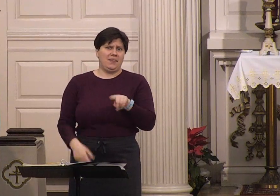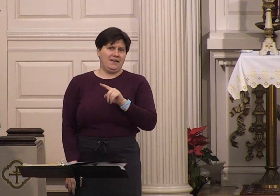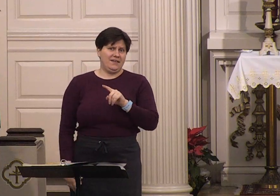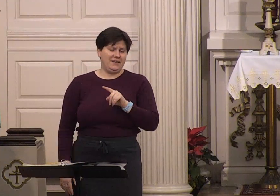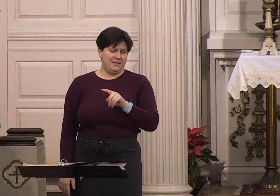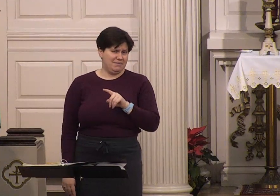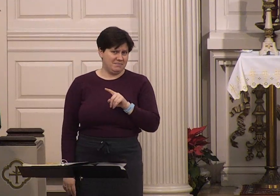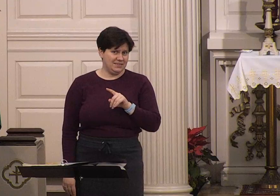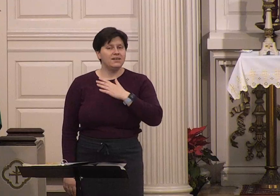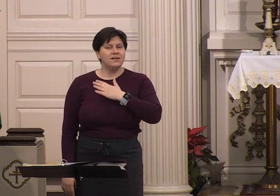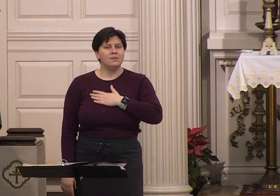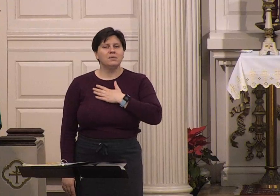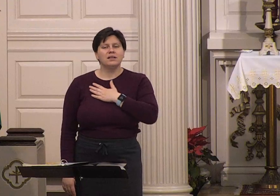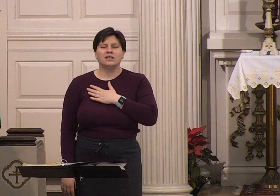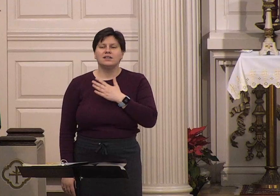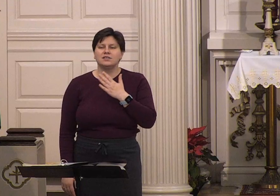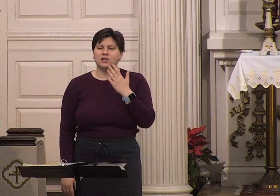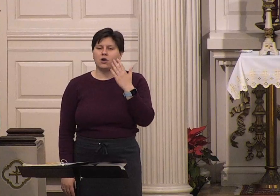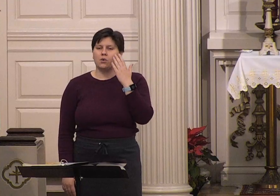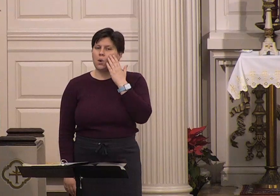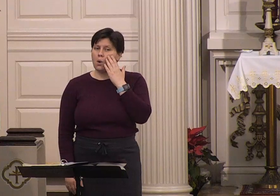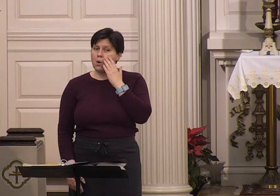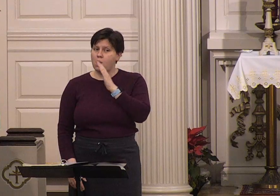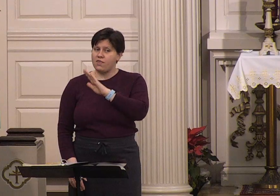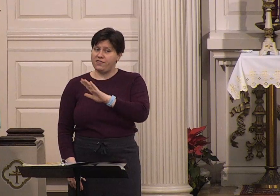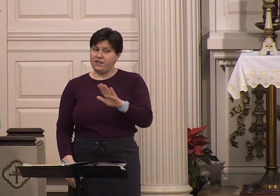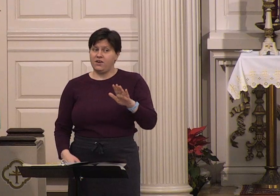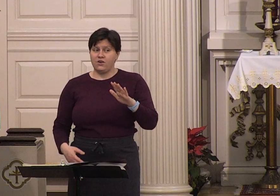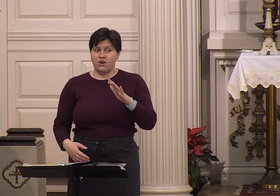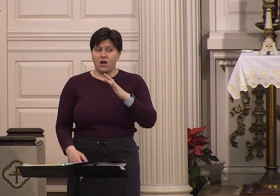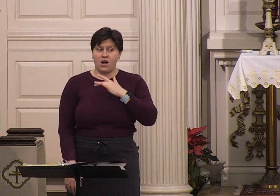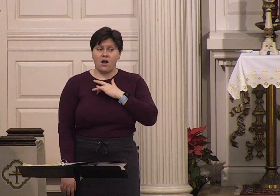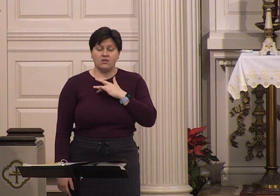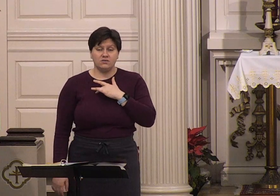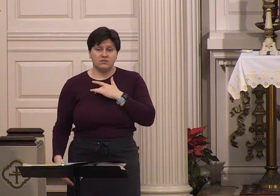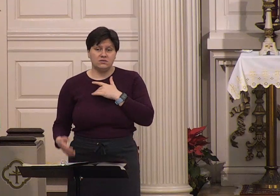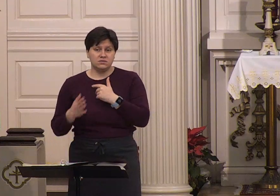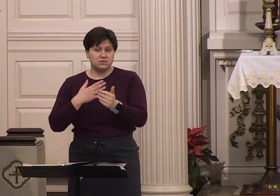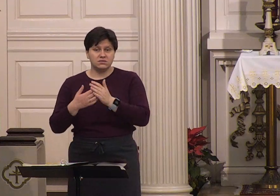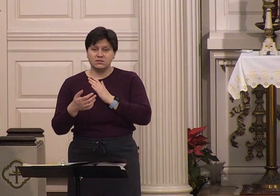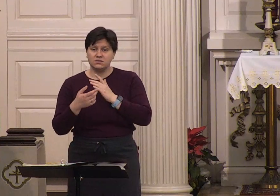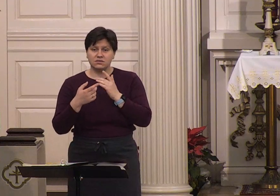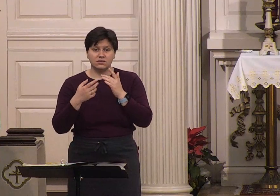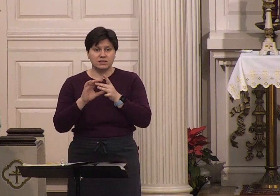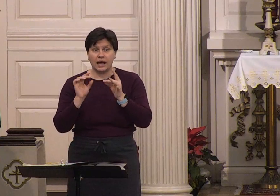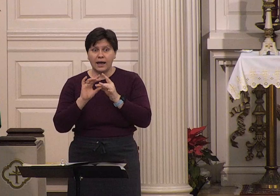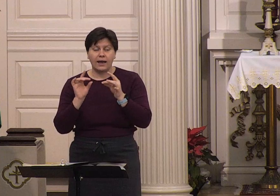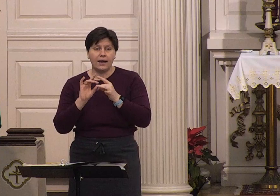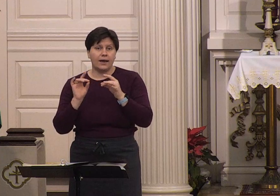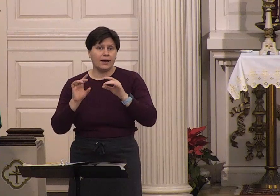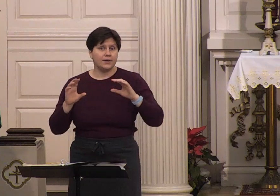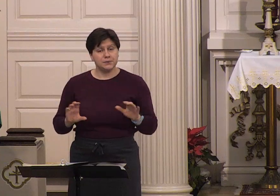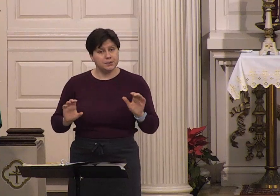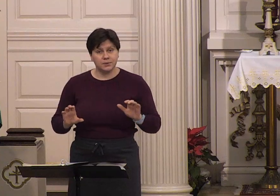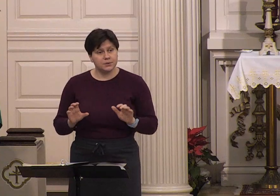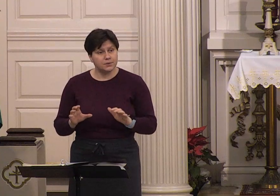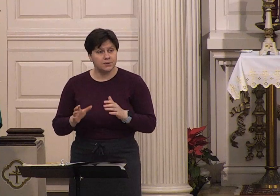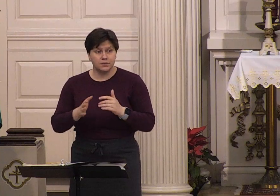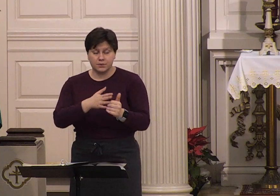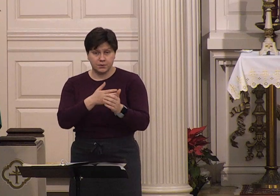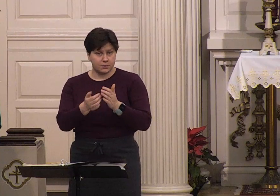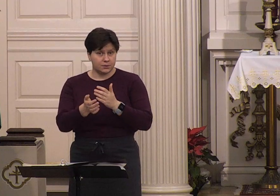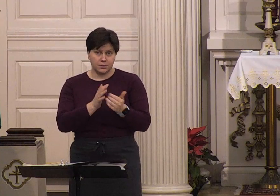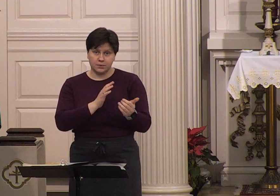please know that in their hearts, whatever they're saying and doing, lies the